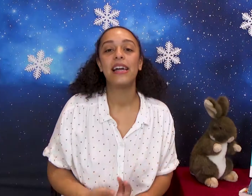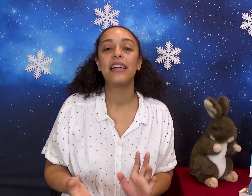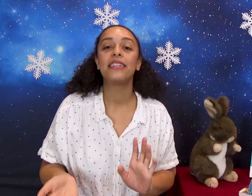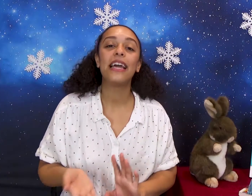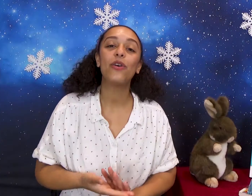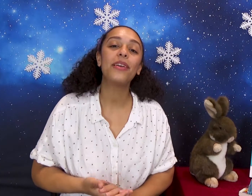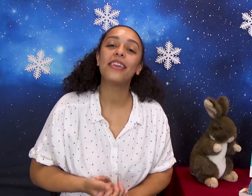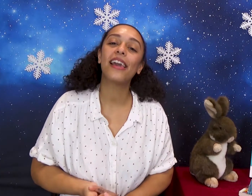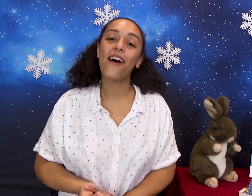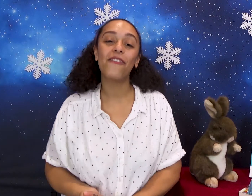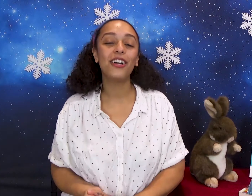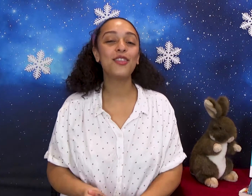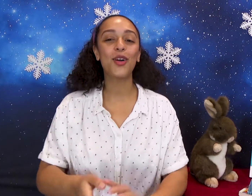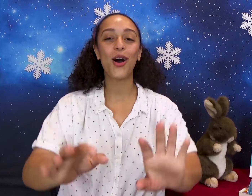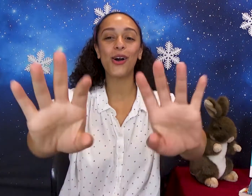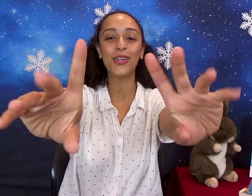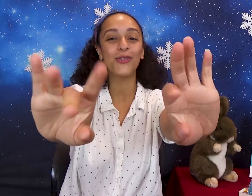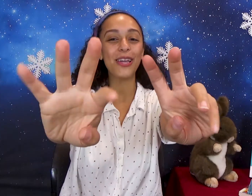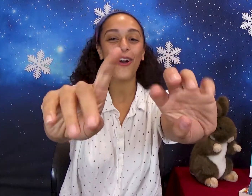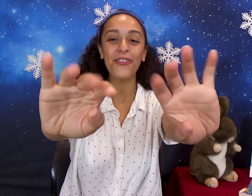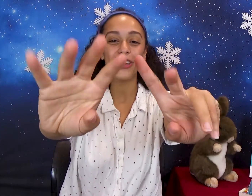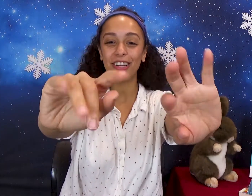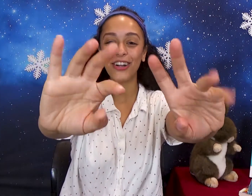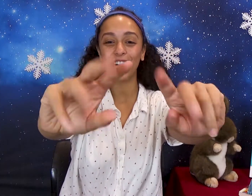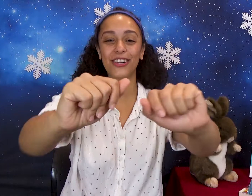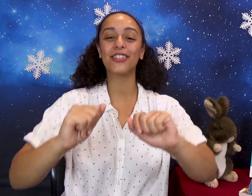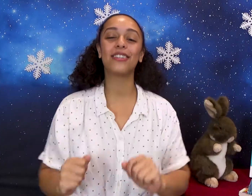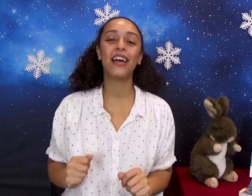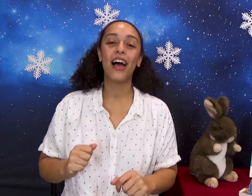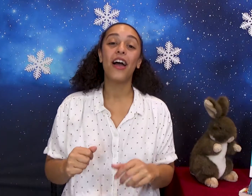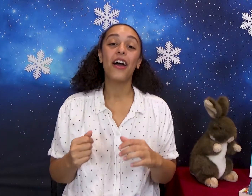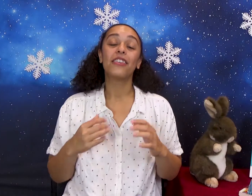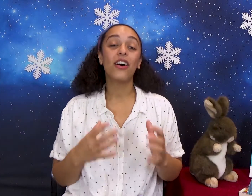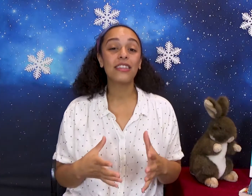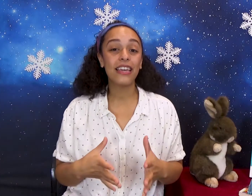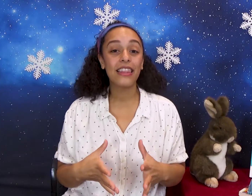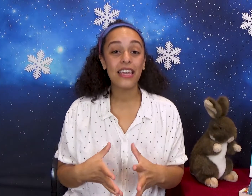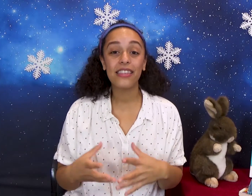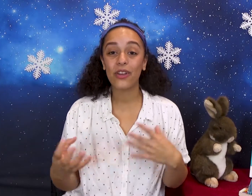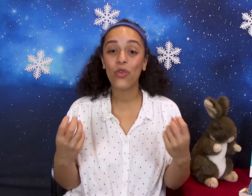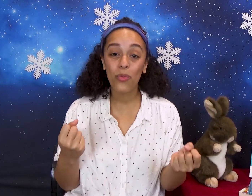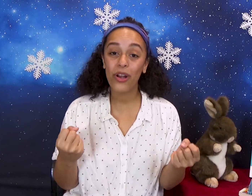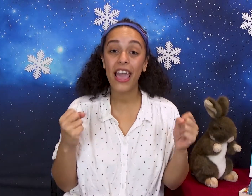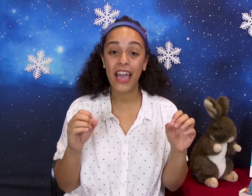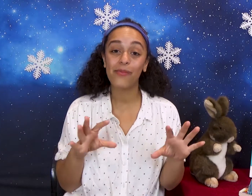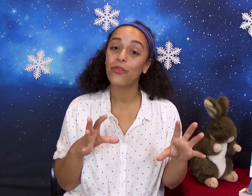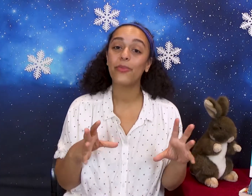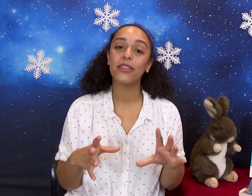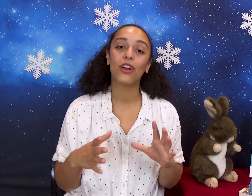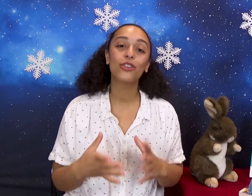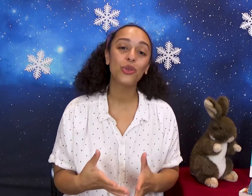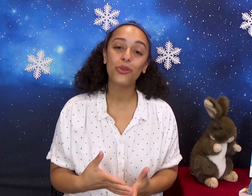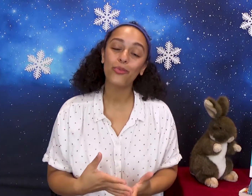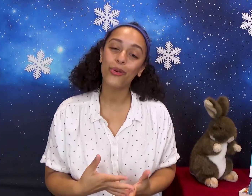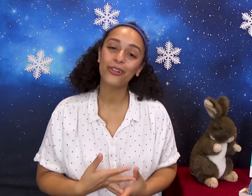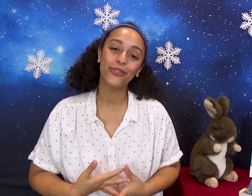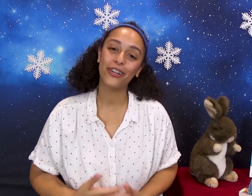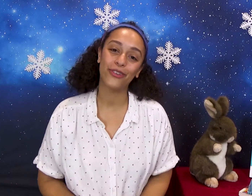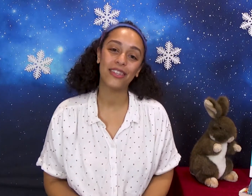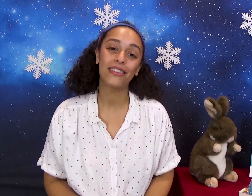Today we'll be singing a fun song using our fingers. Songs like these that incorporate hand movements are super important for infants and